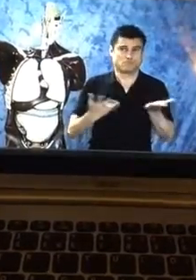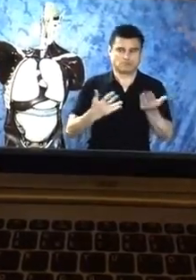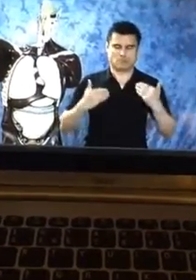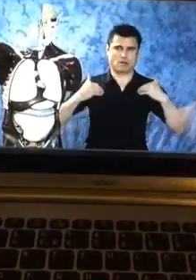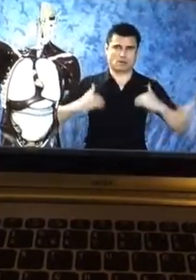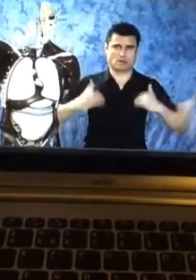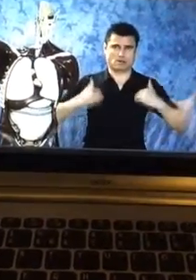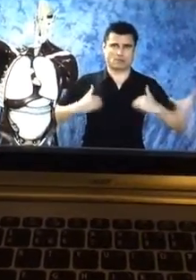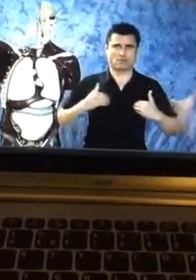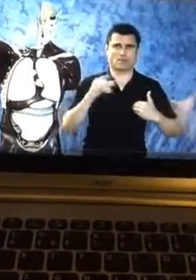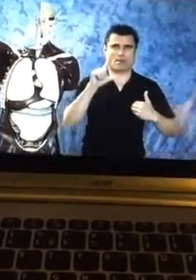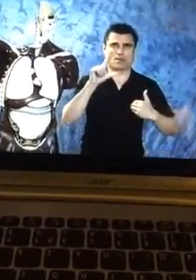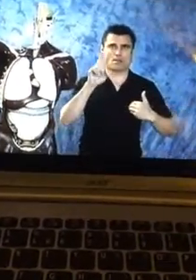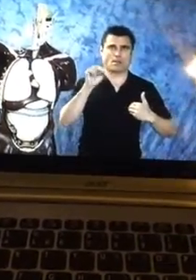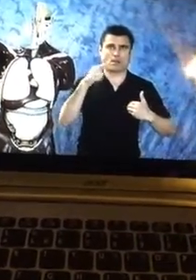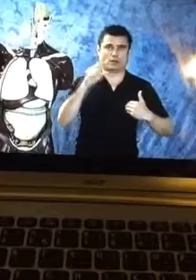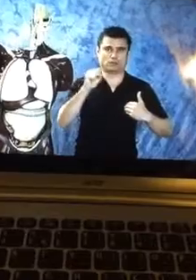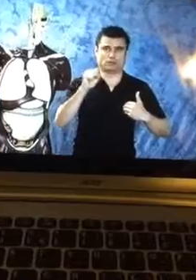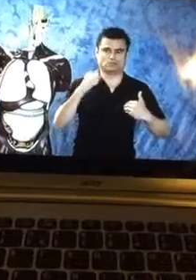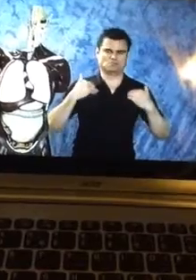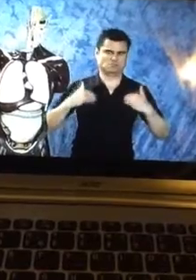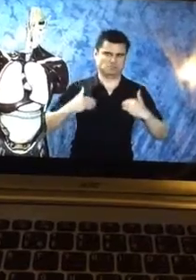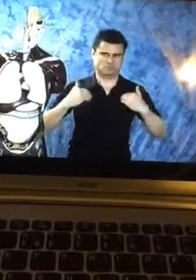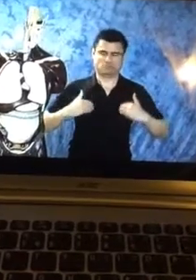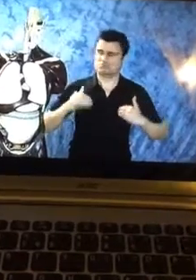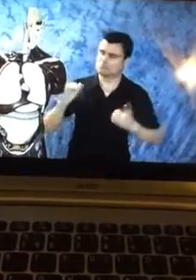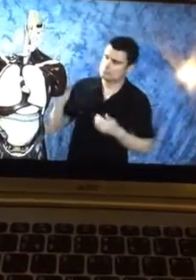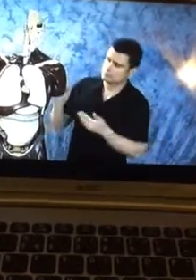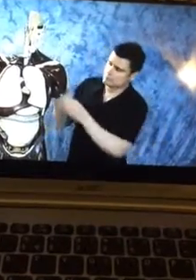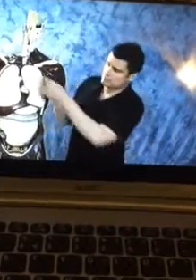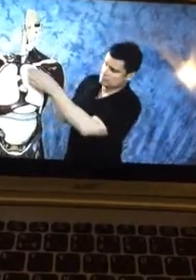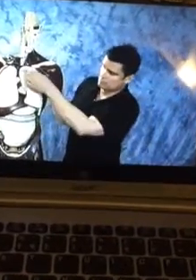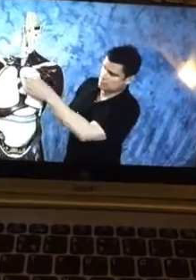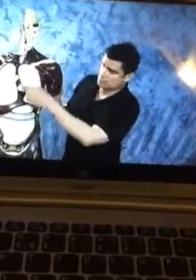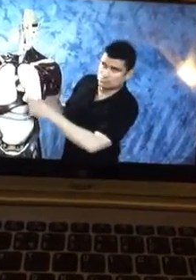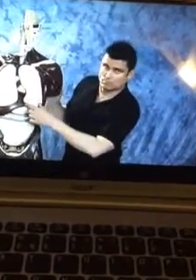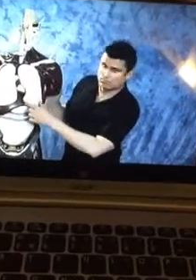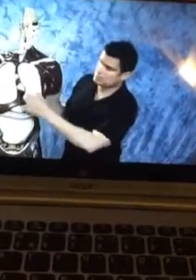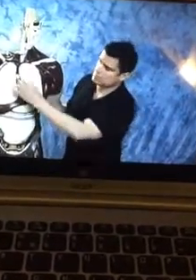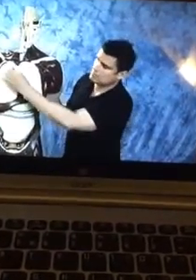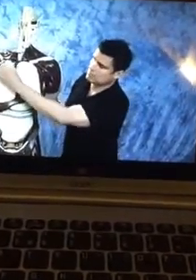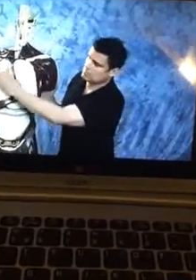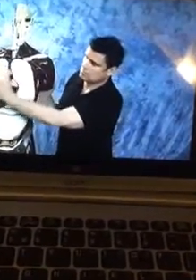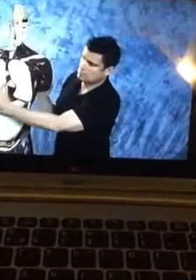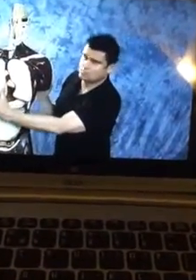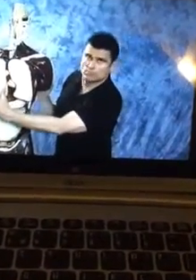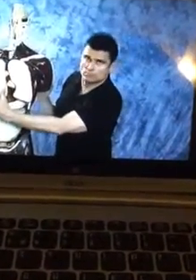Okay, so today we're going to discuss the lungs. We're going to talk about them. As you can see here, there's